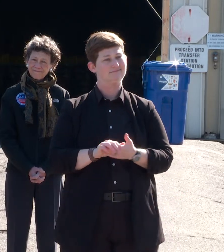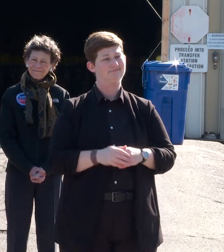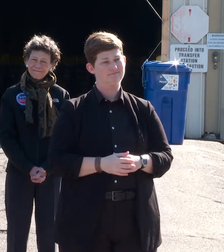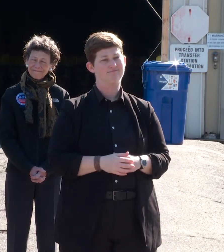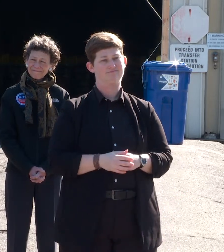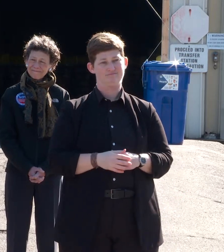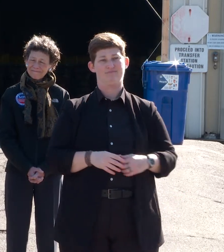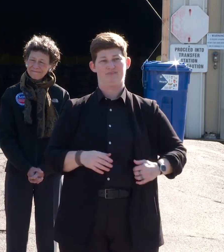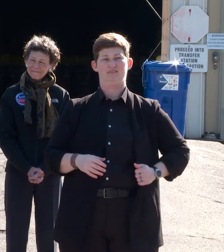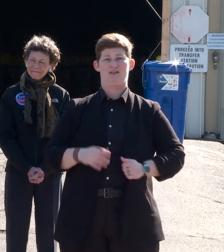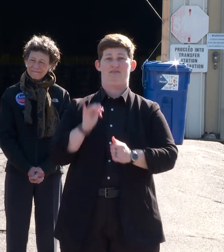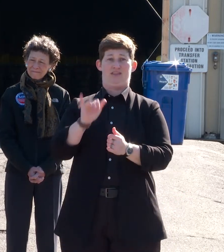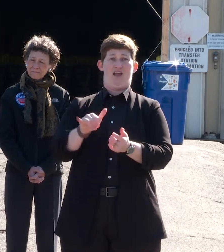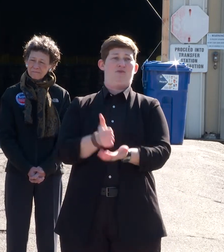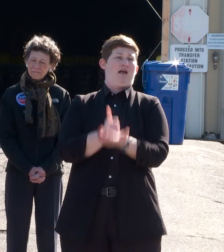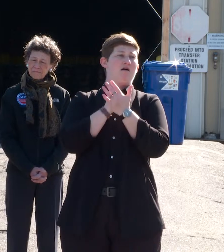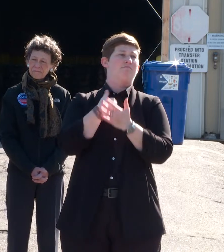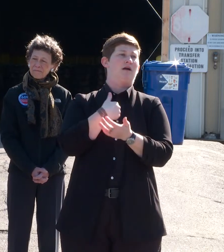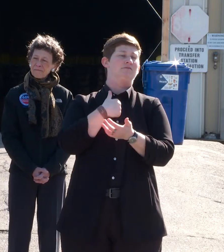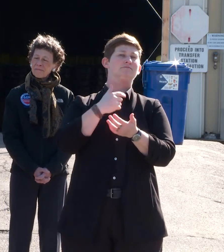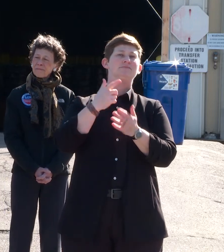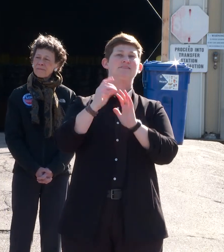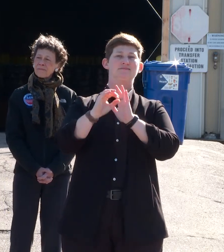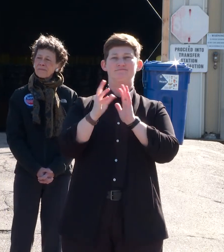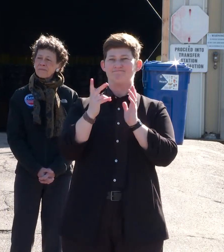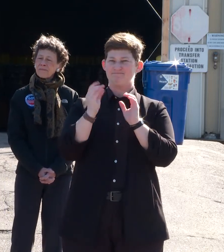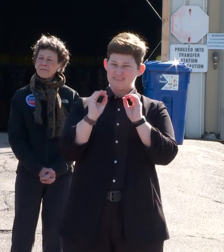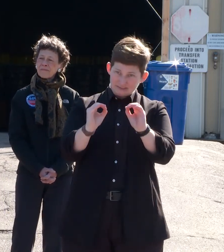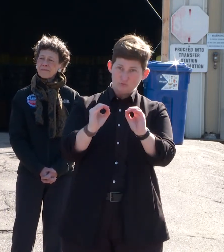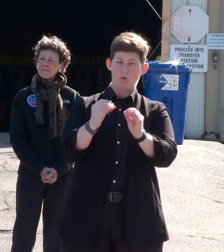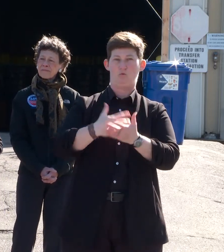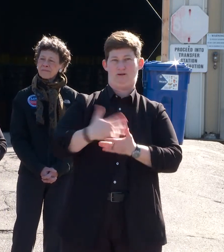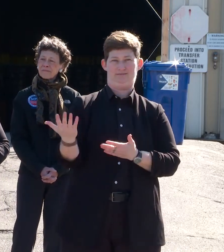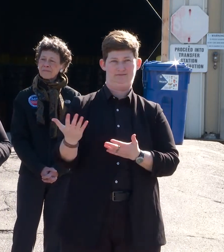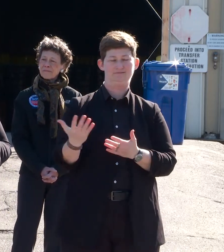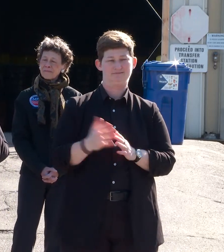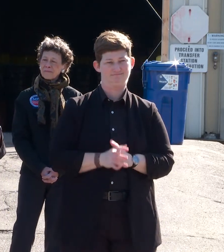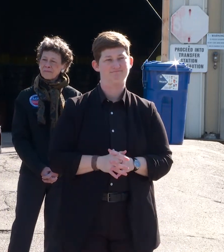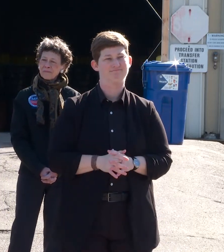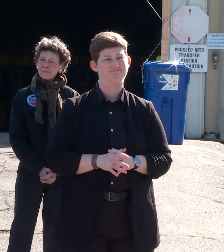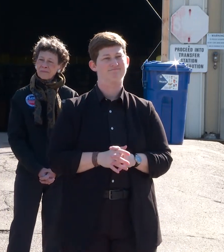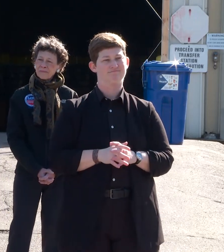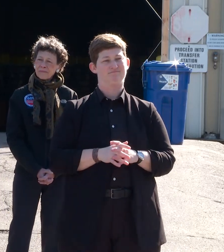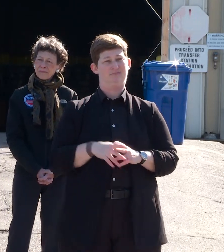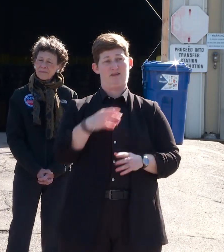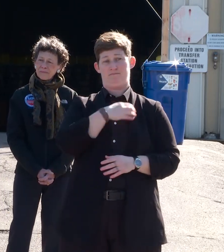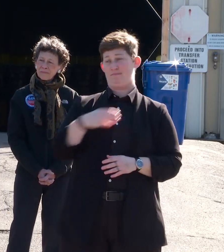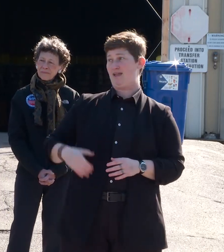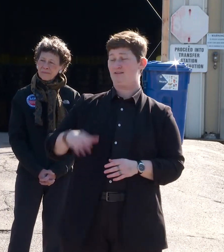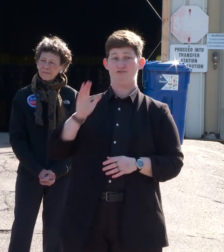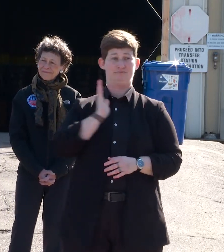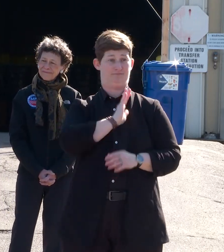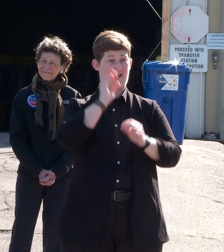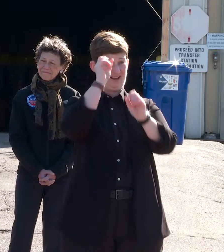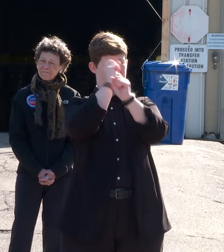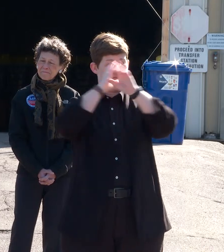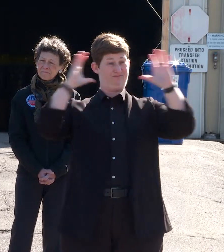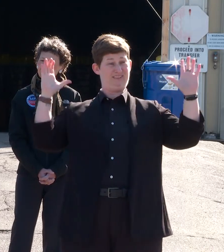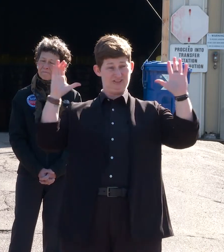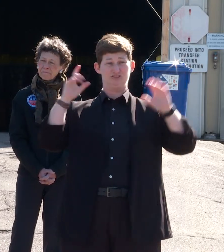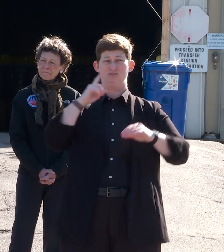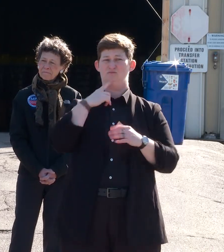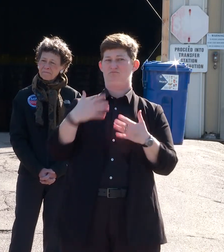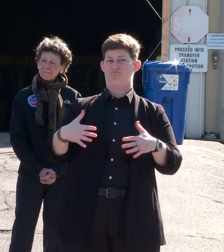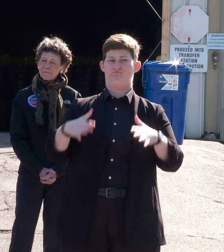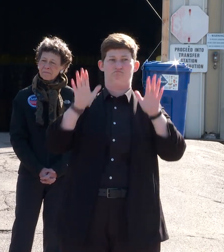zero waste goals in the city of Minneapolis. I also want to say the mayor's vision of what he talked about. This is an amazing site. On